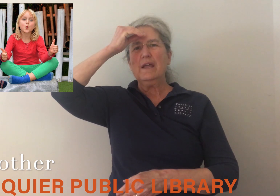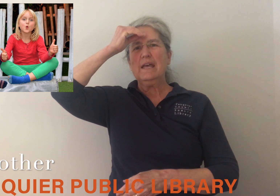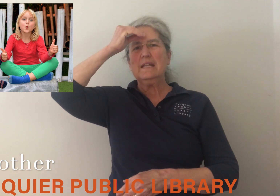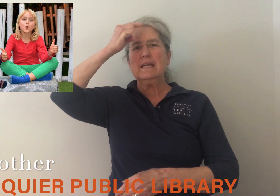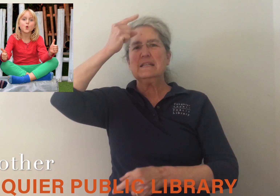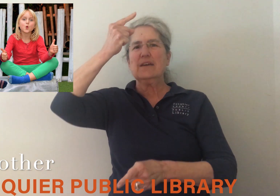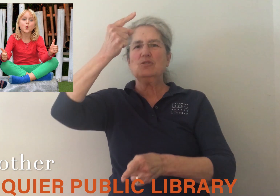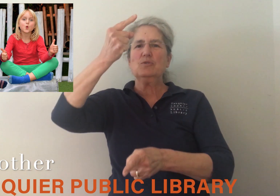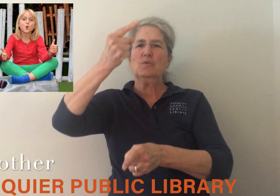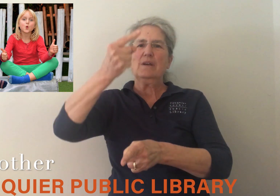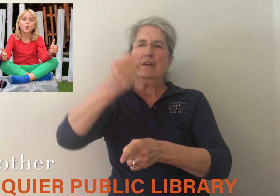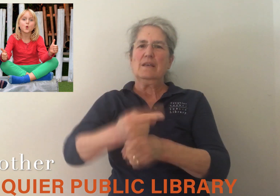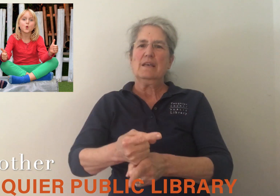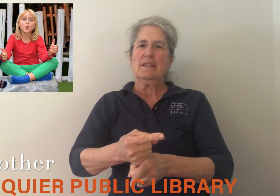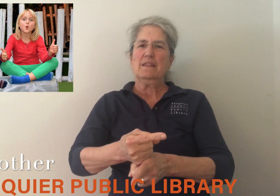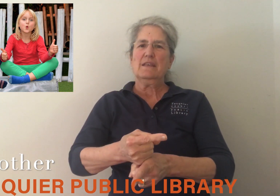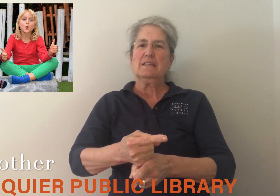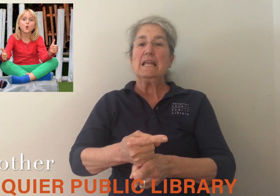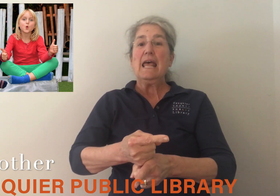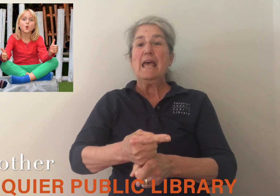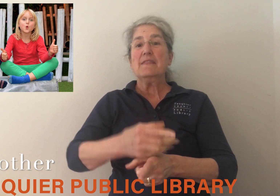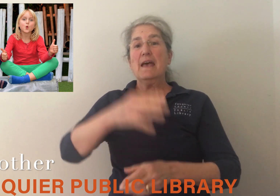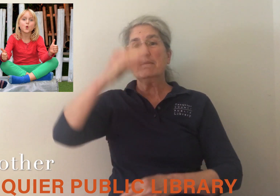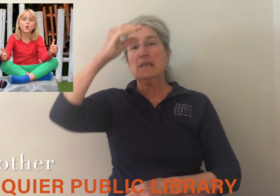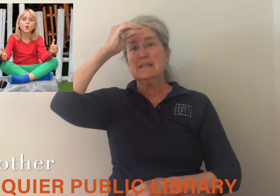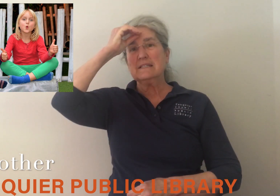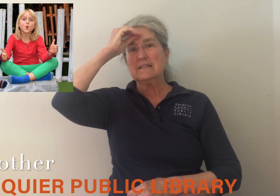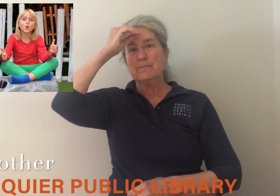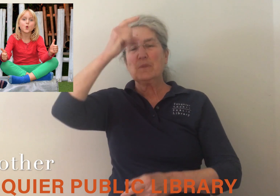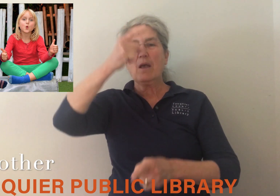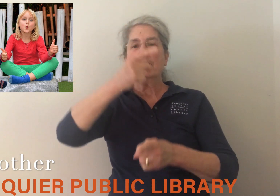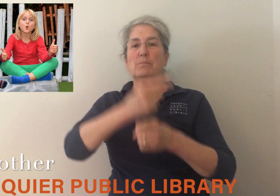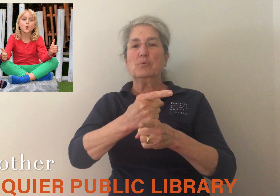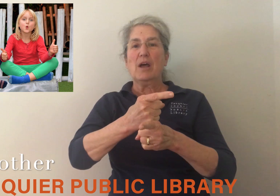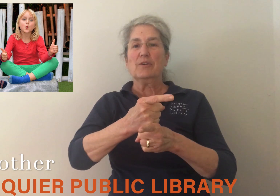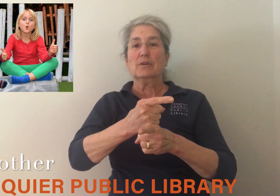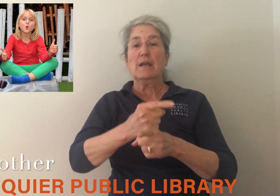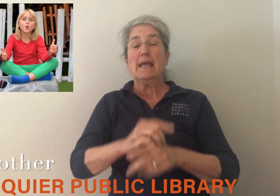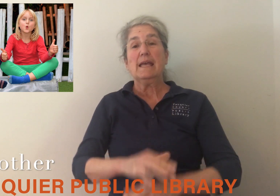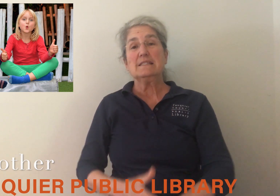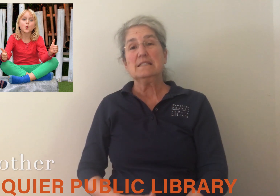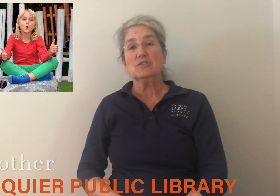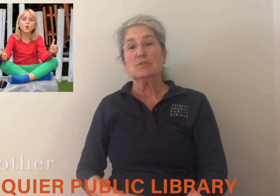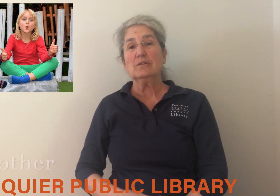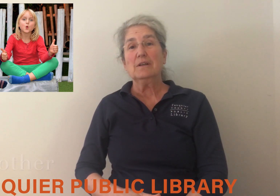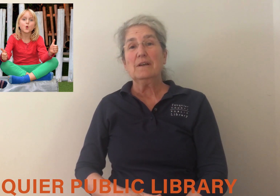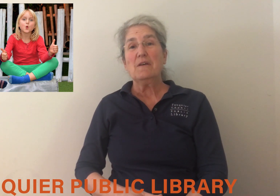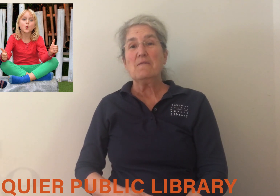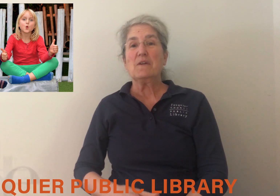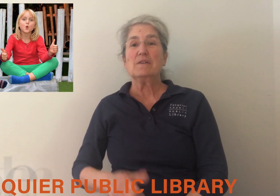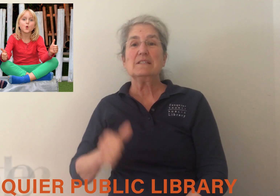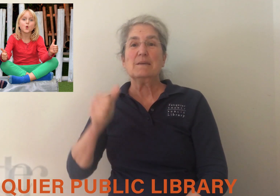forehead down to this. And that means brother and sister, very